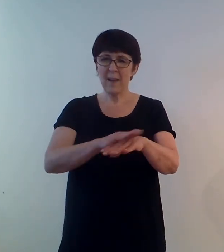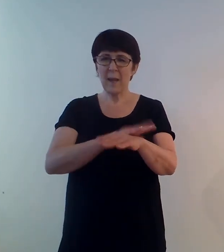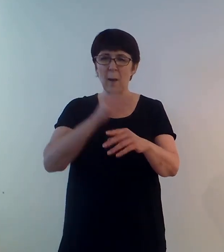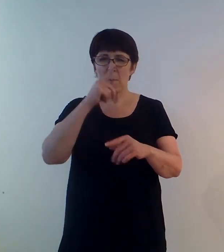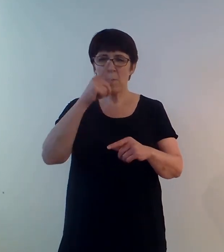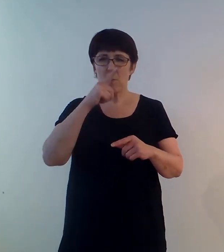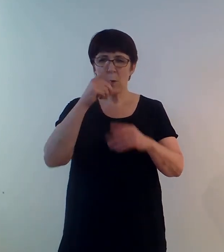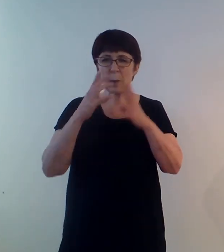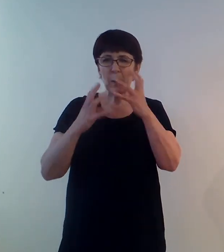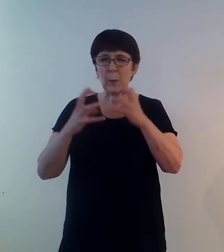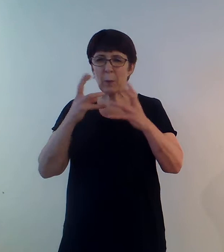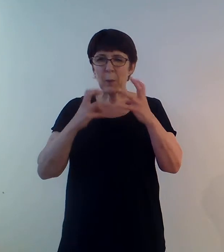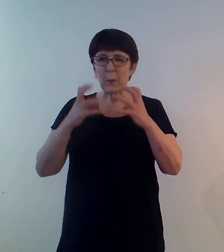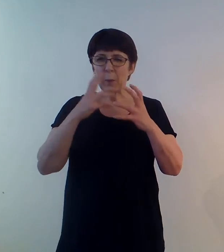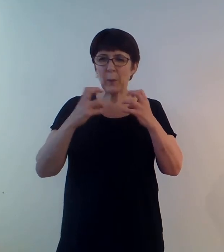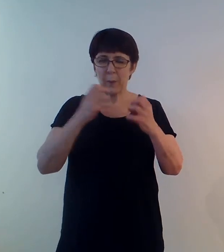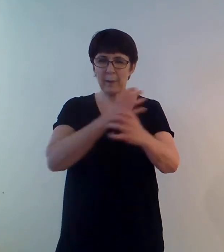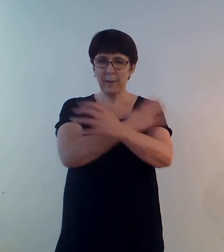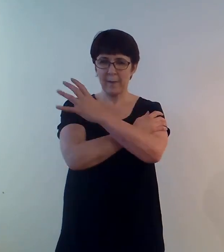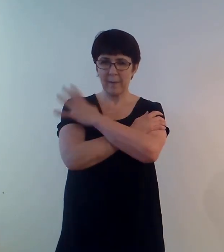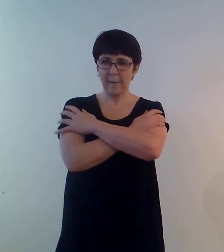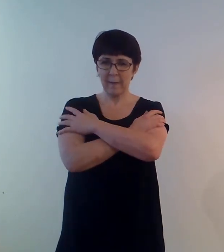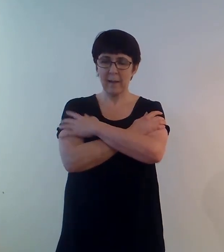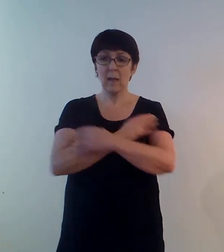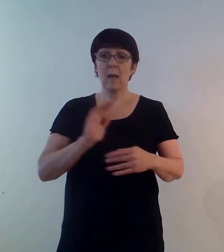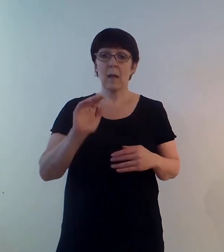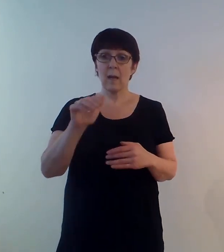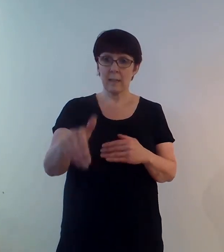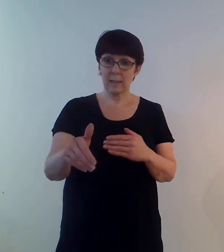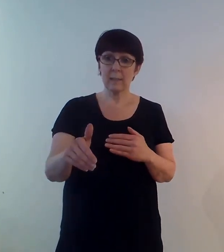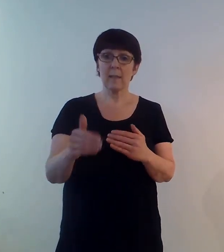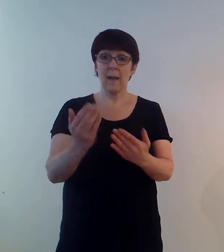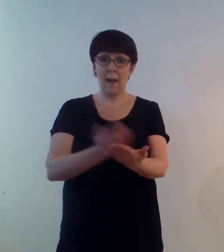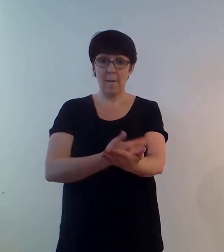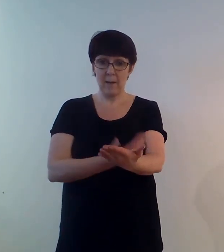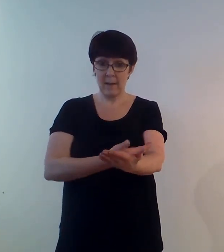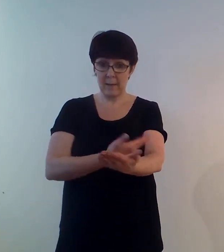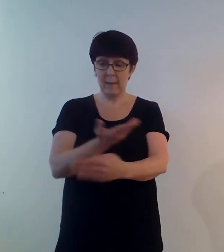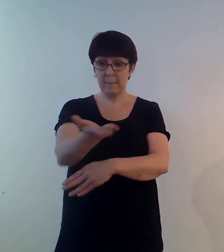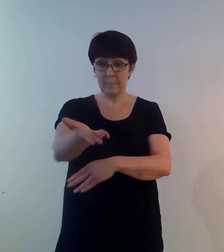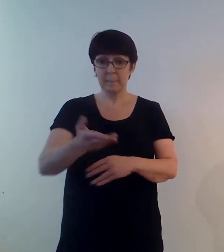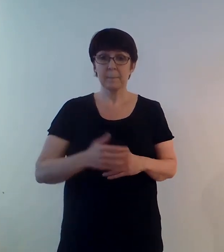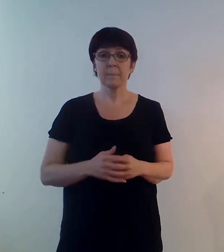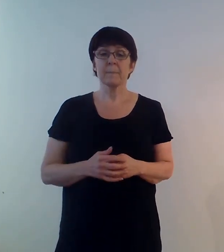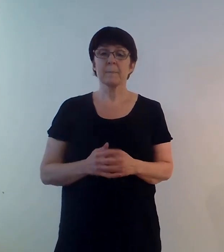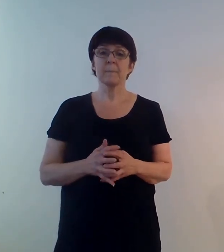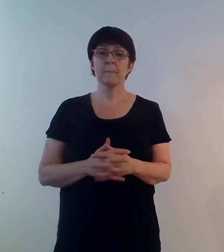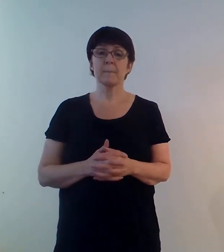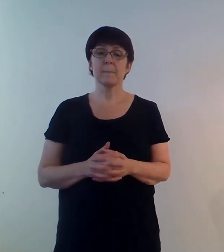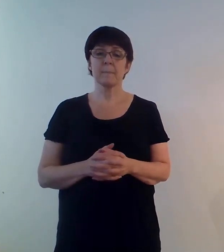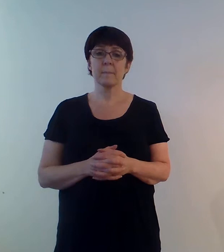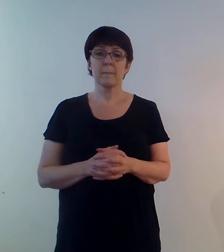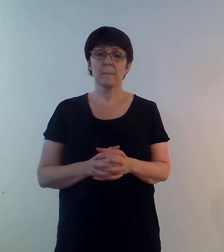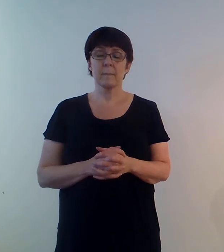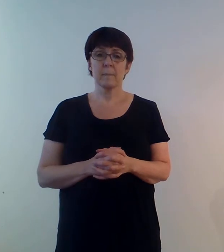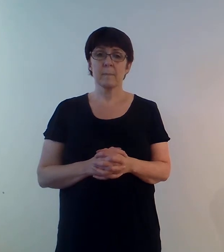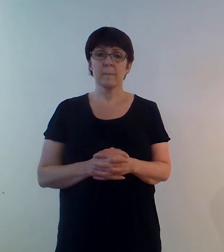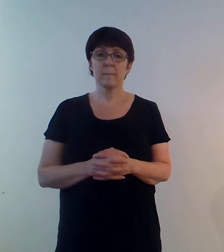muscles will be working for the handstand. Next, we move on to the front support shrugs. So again, keep up with me. I'm going to be facing